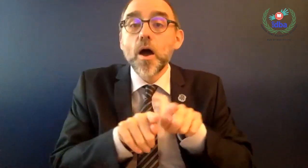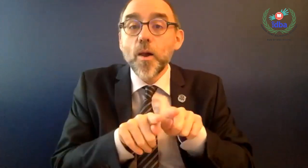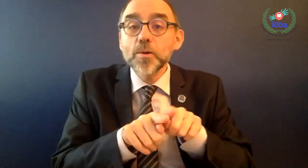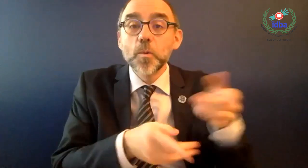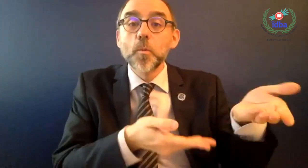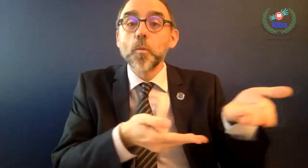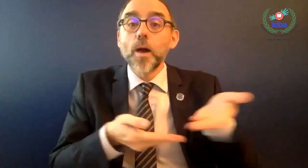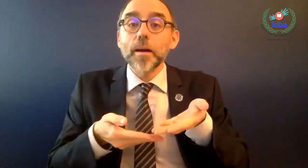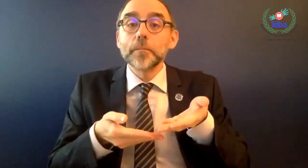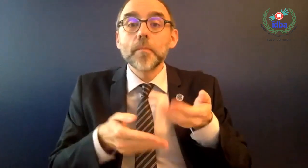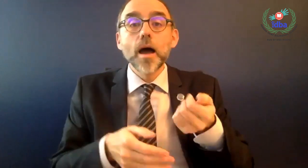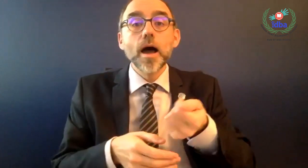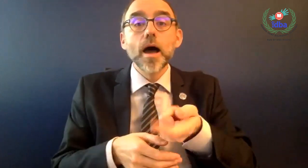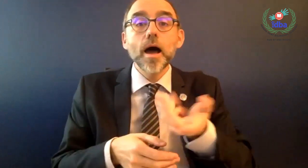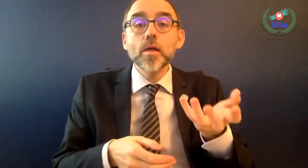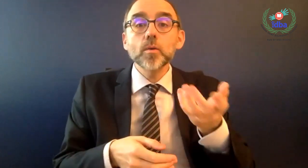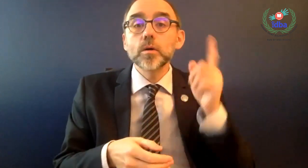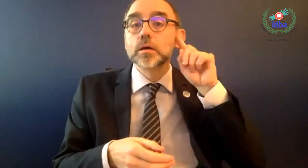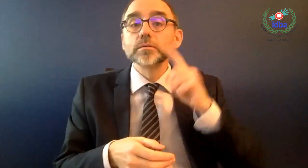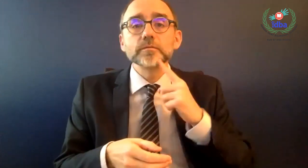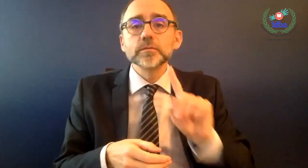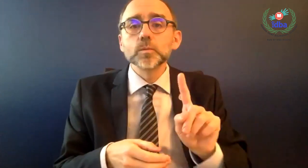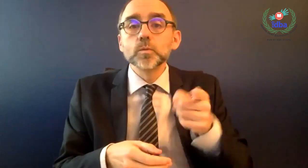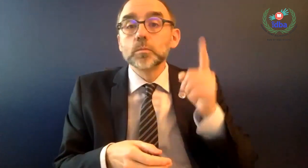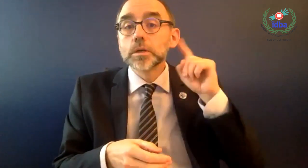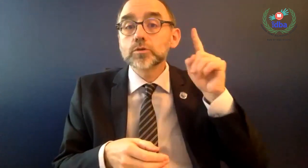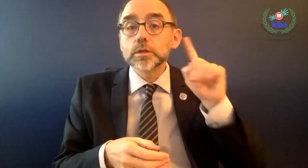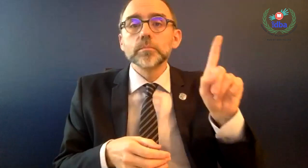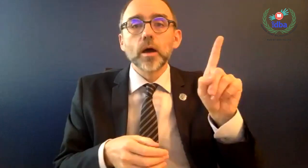each other, they can communicate healthily to each other.